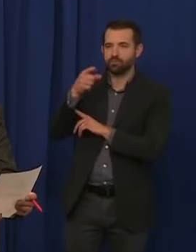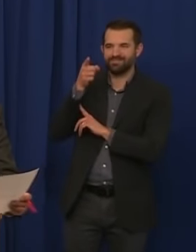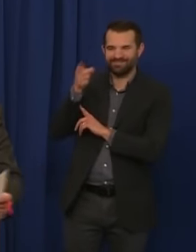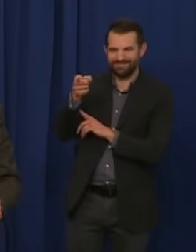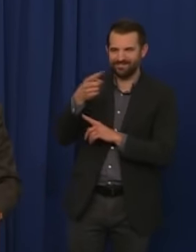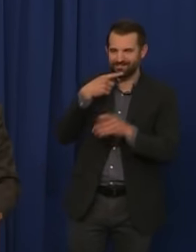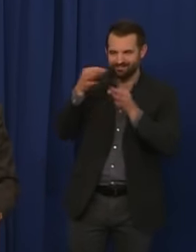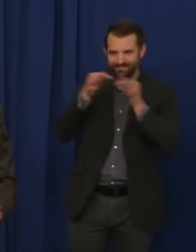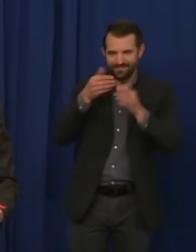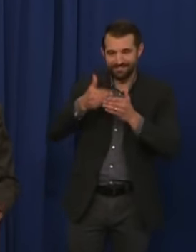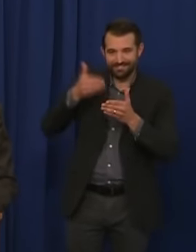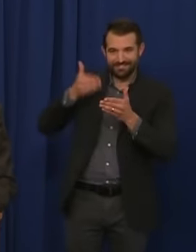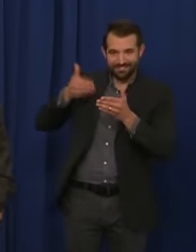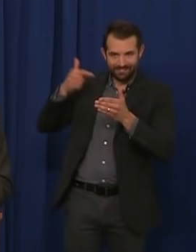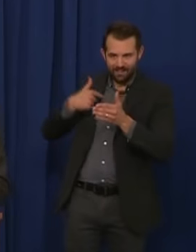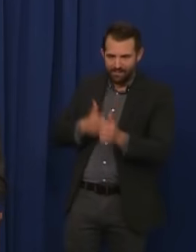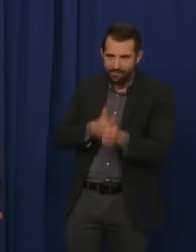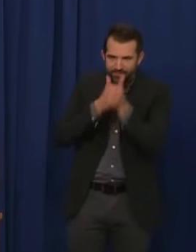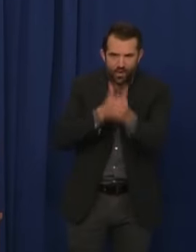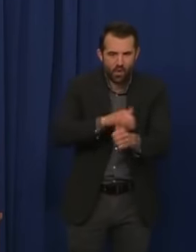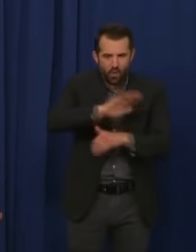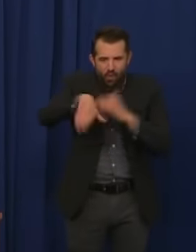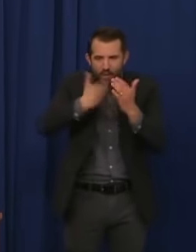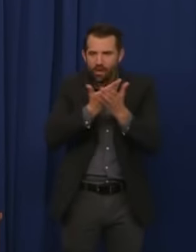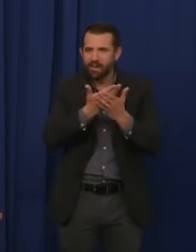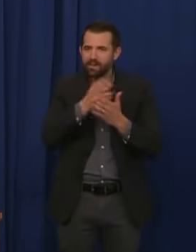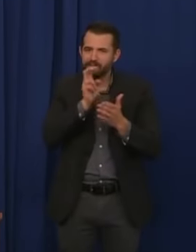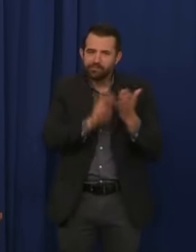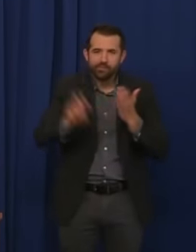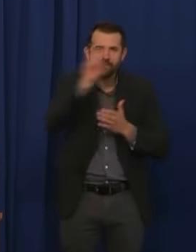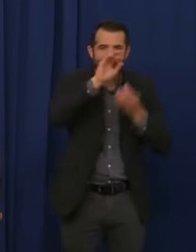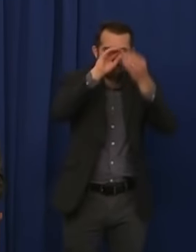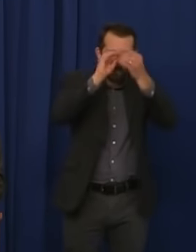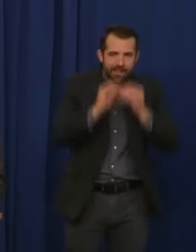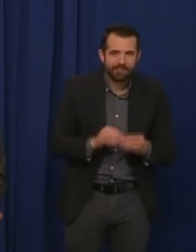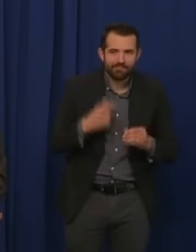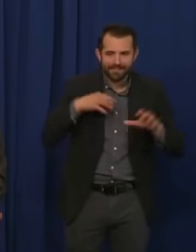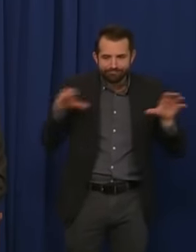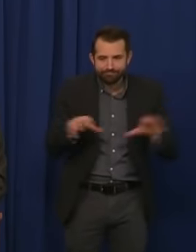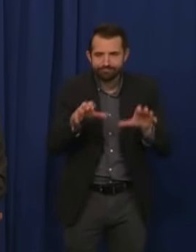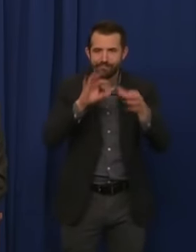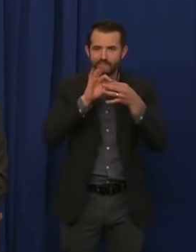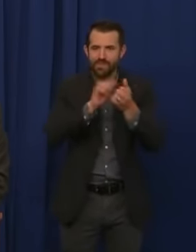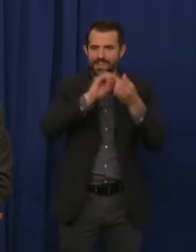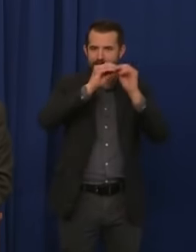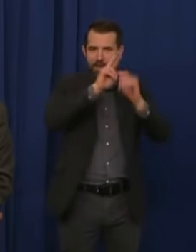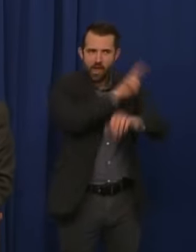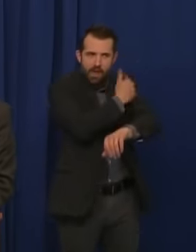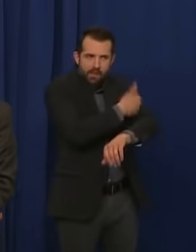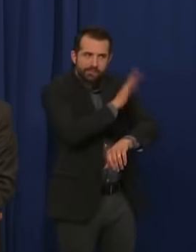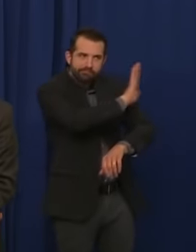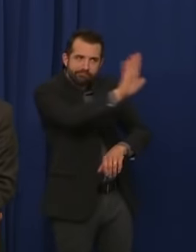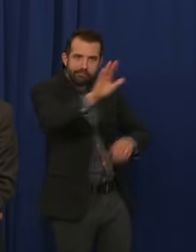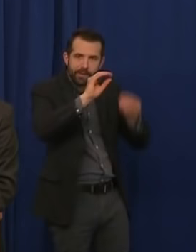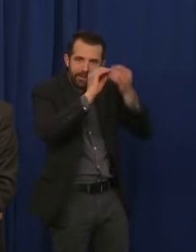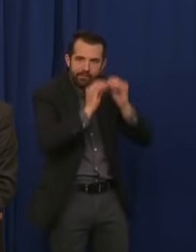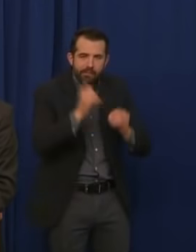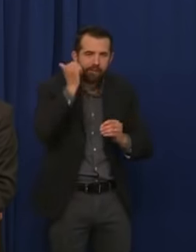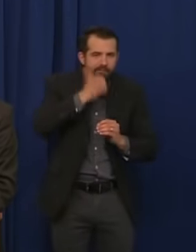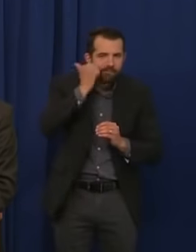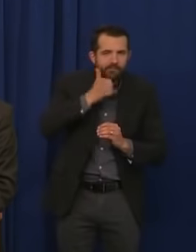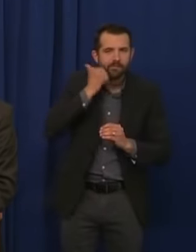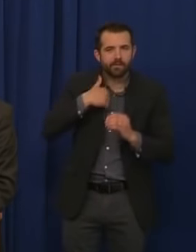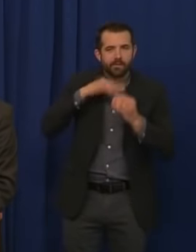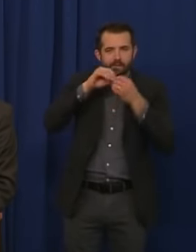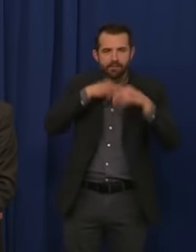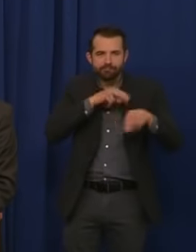we keep track of some travel data, activity data, and obviously hospitalizations. So it's a day-by-day thing. We have